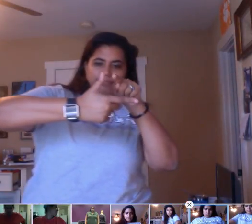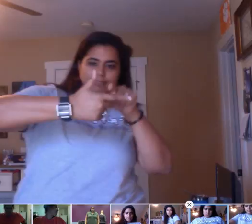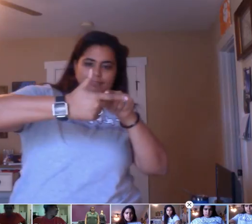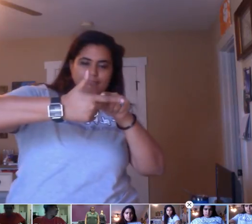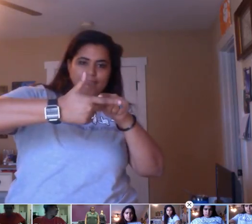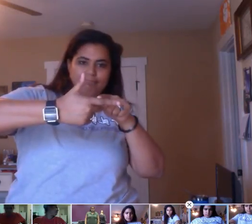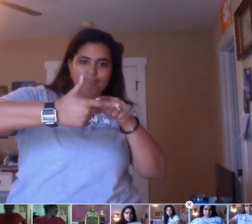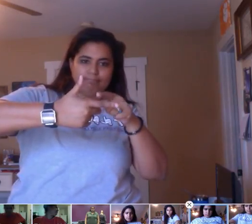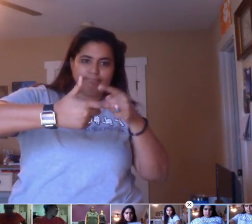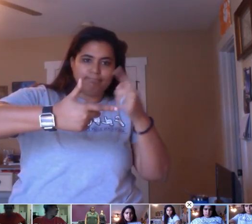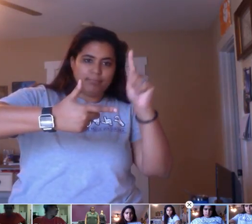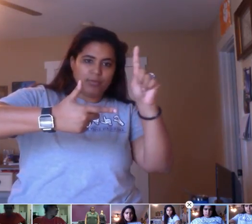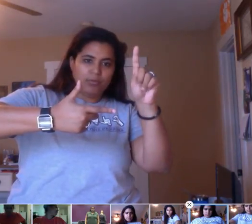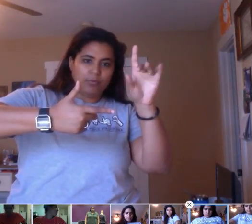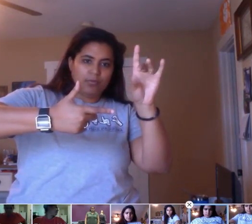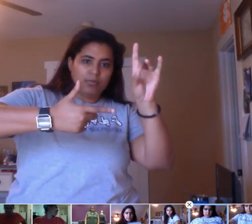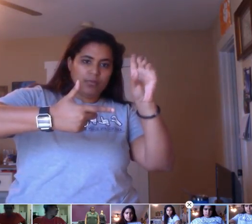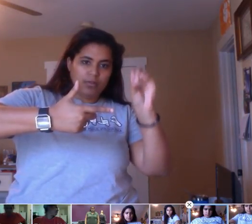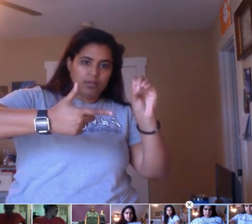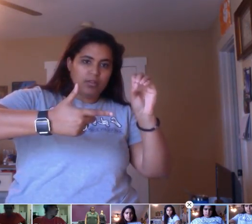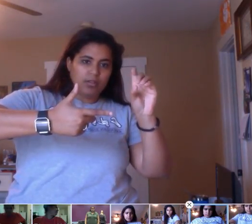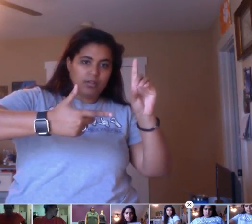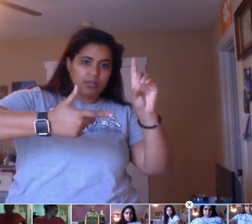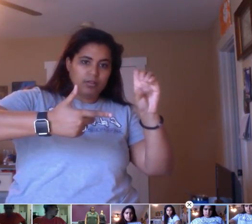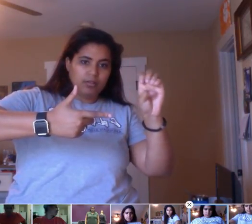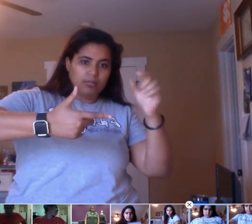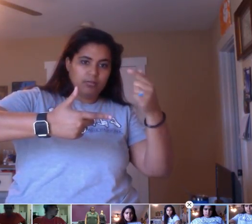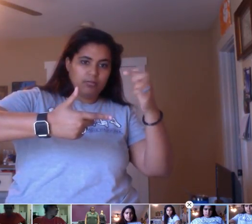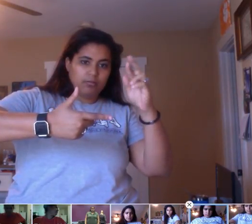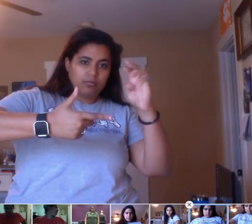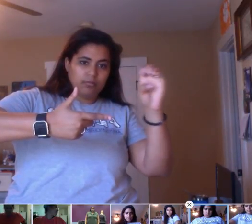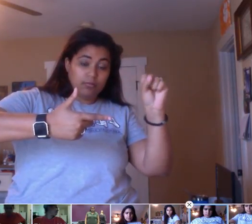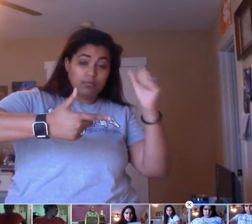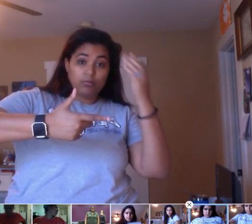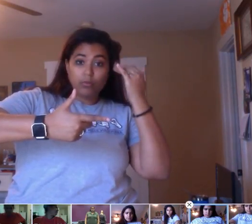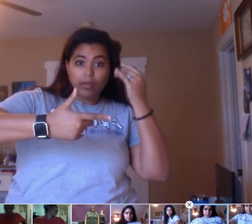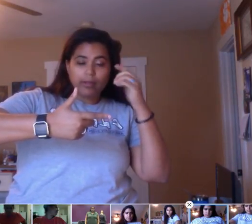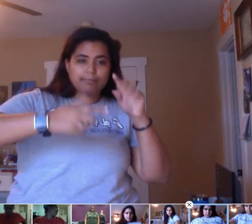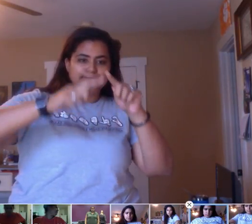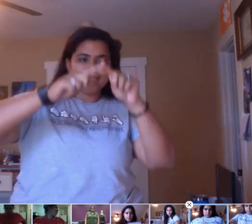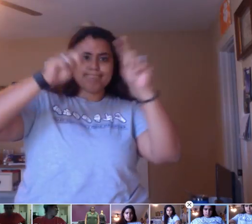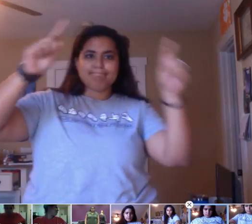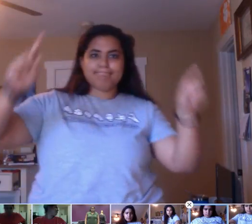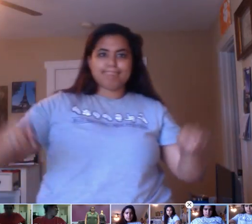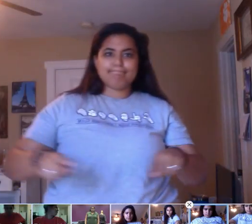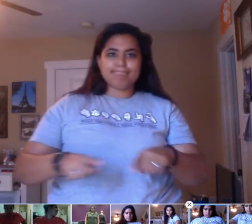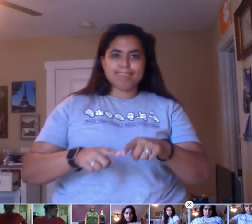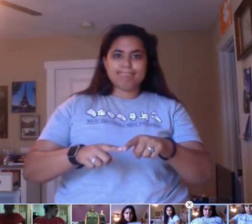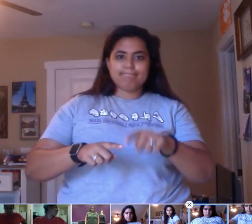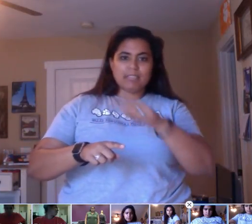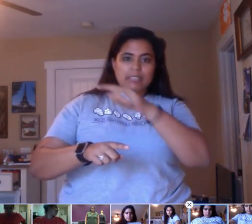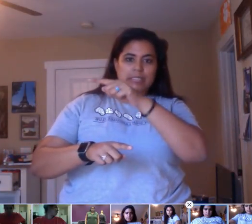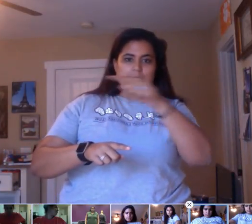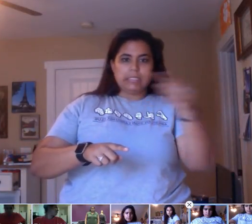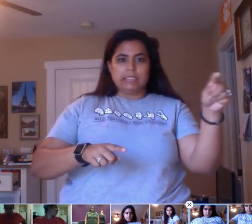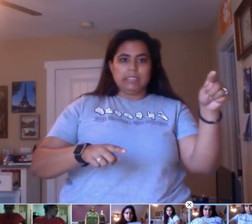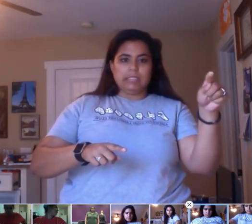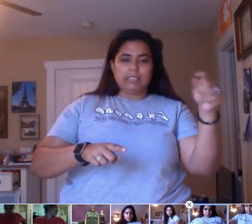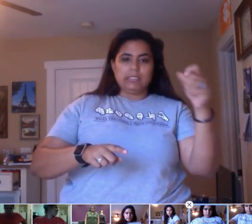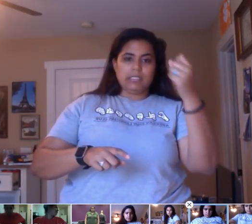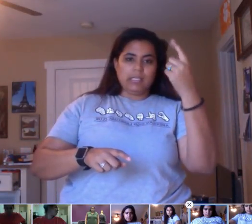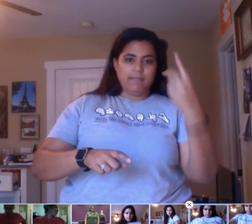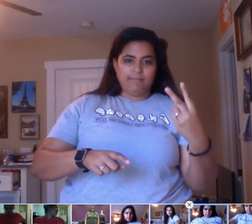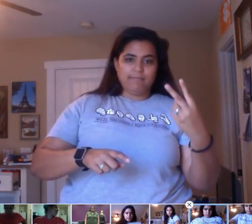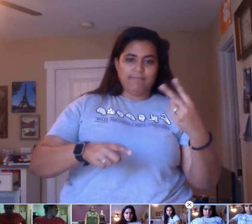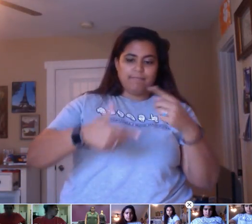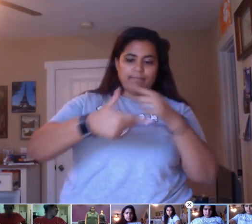think about the whole entire line, that's 180 degrees, right? Because it's a half of a